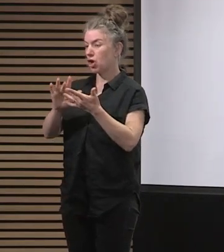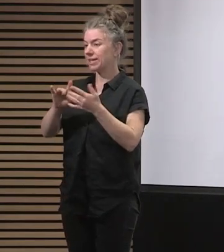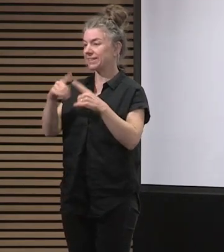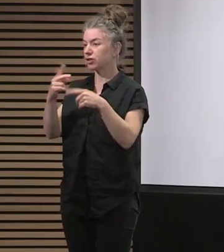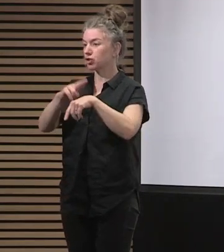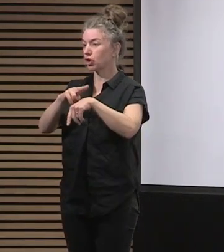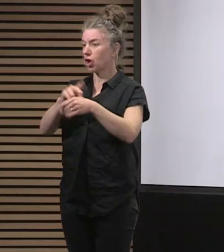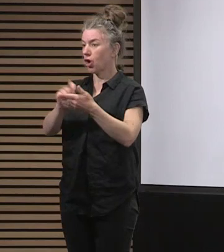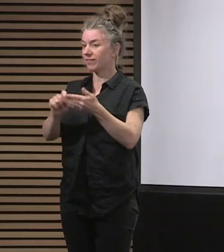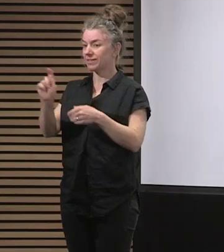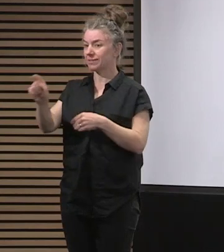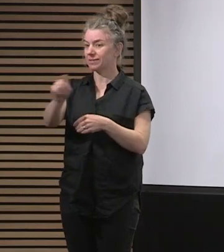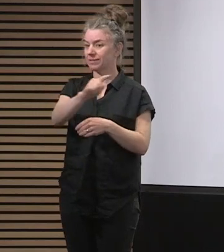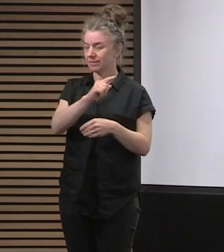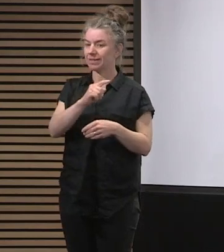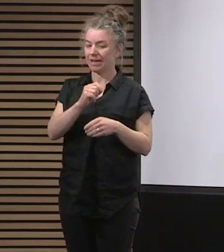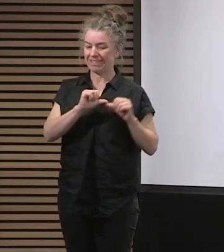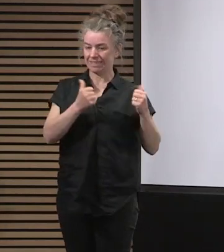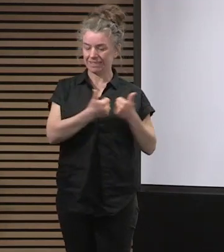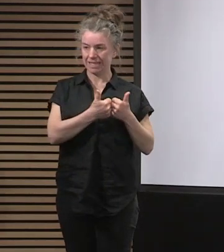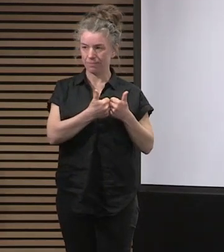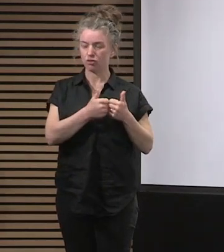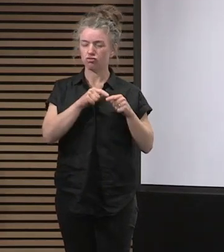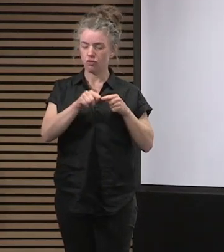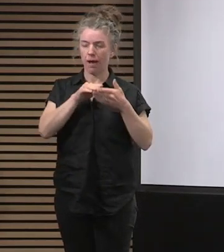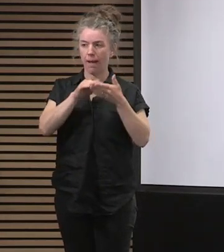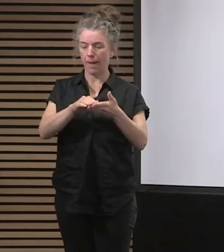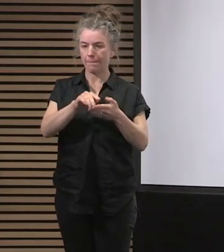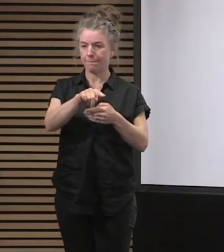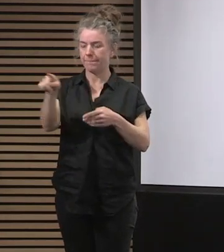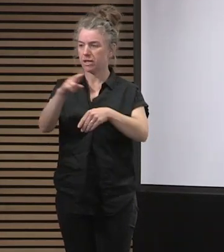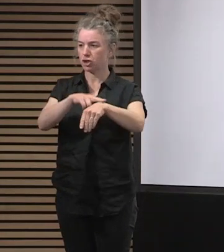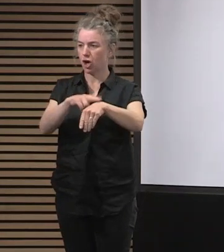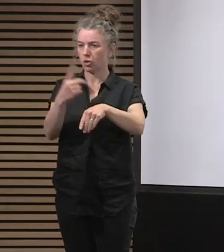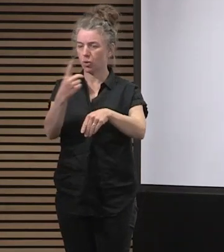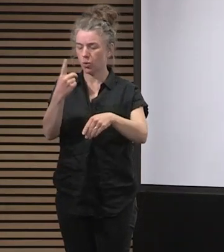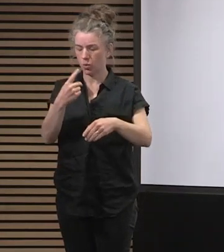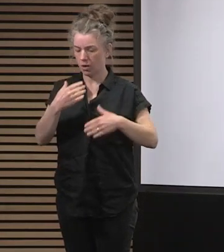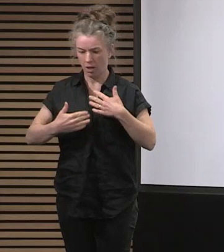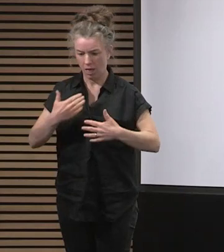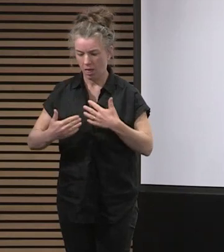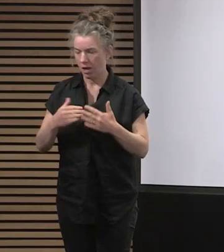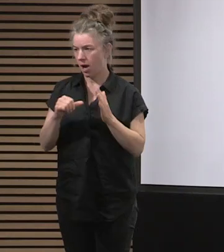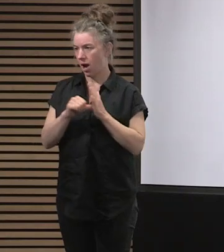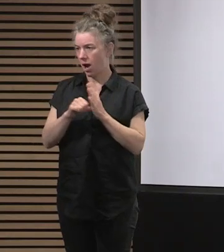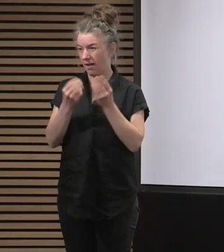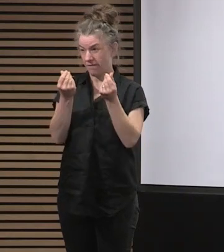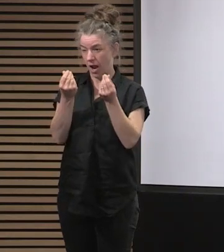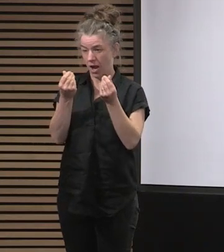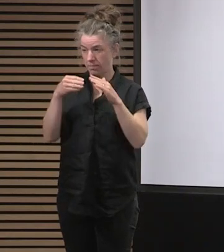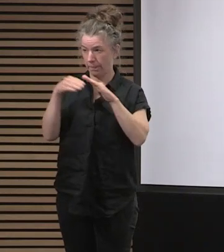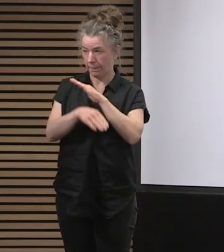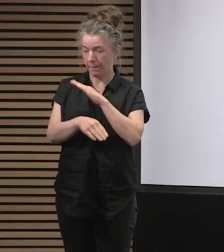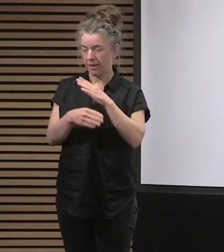well. So there is a very active piece of work to both quantify where practices are struggling financially